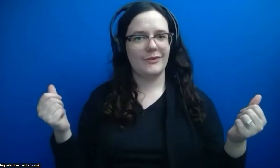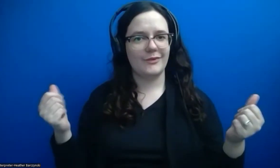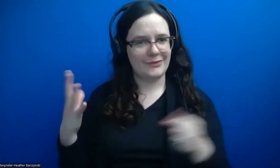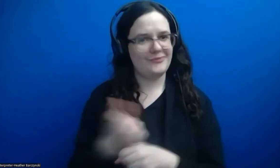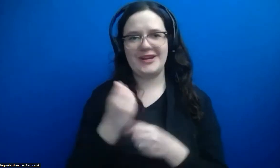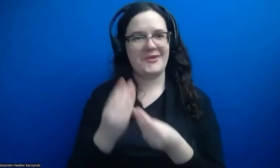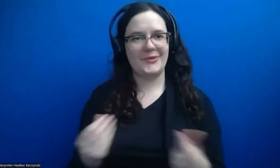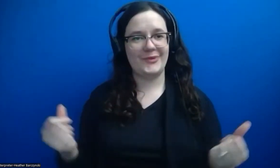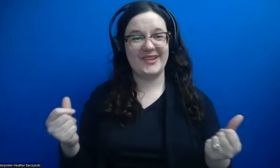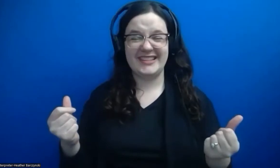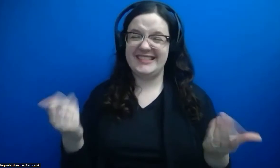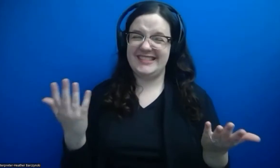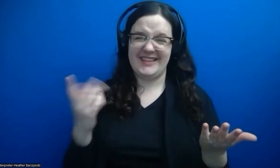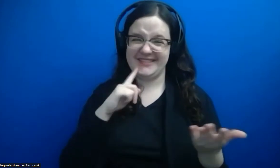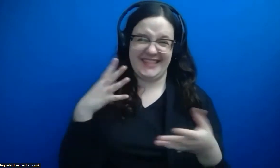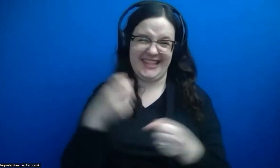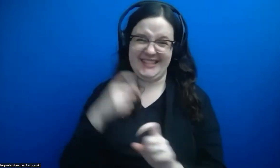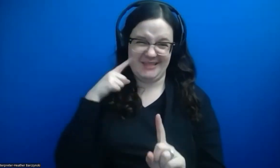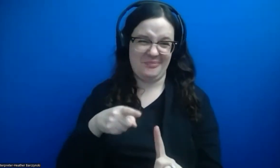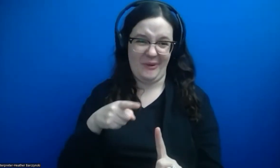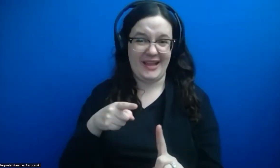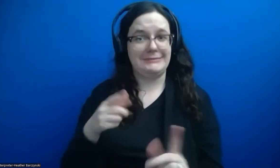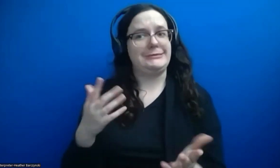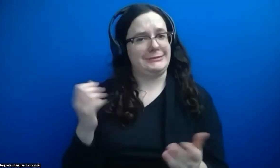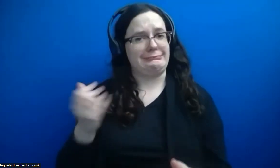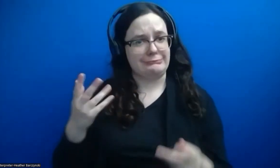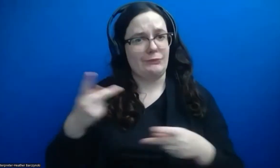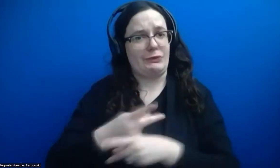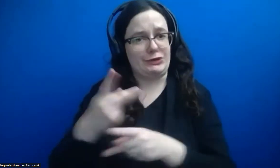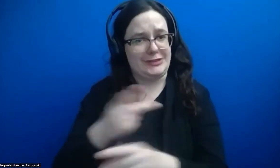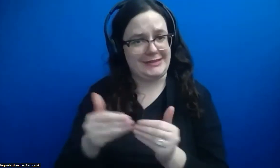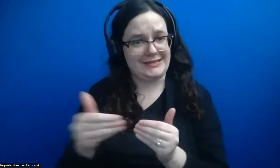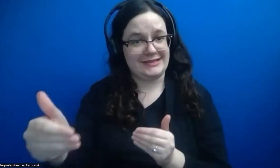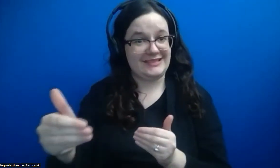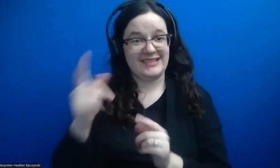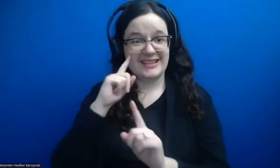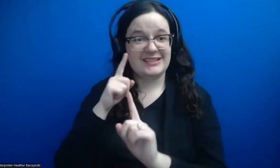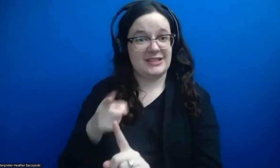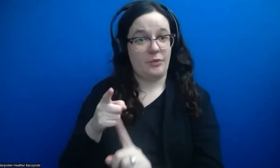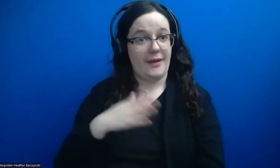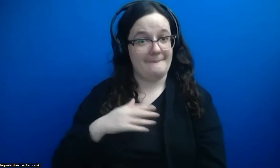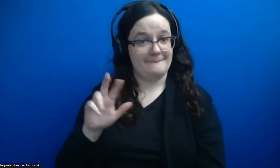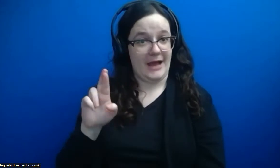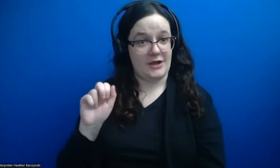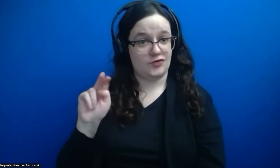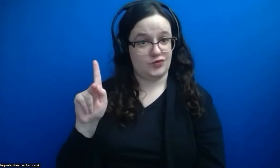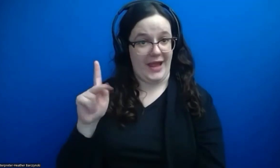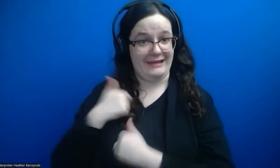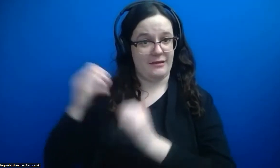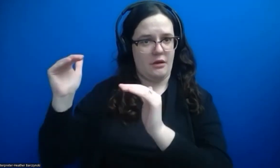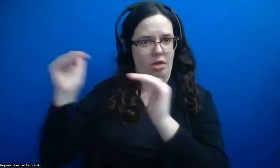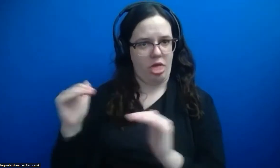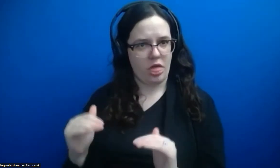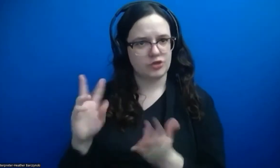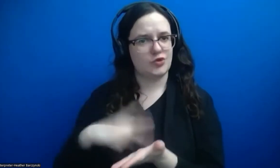story short, that continued to get worse over the next few years to the point where I lost rank twice. I was actually let out of the Army